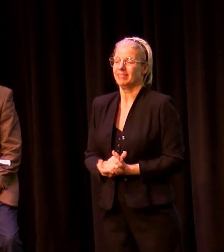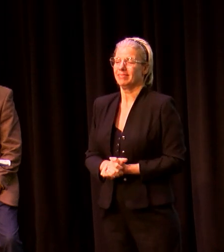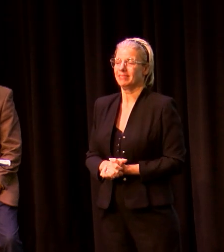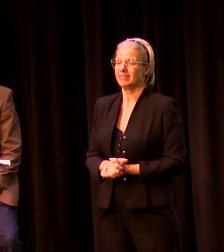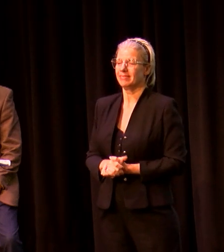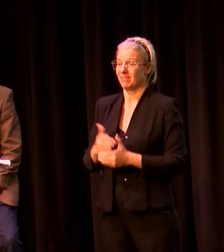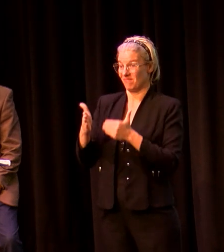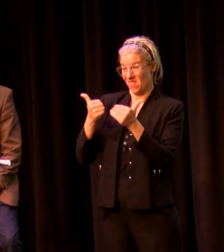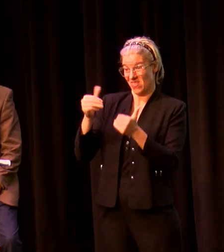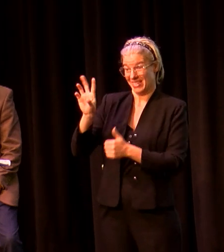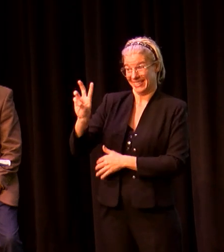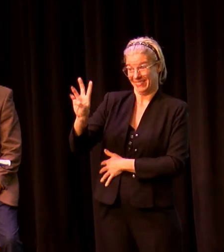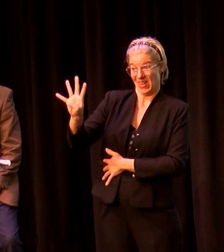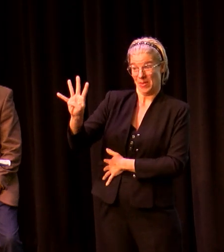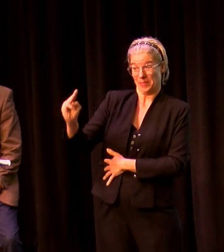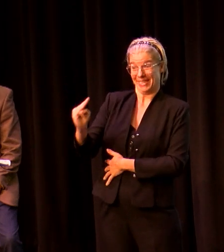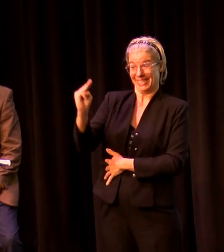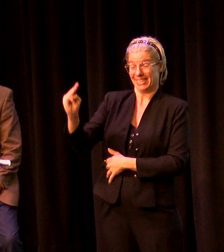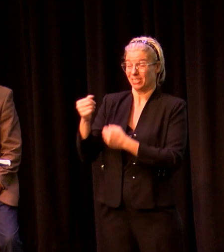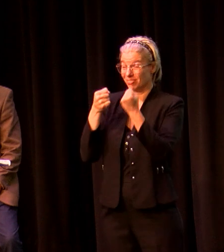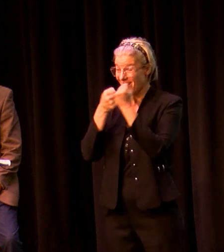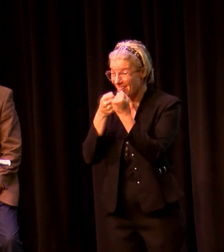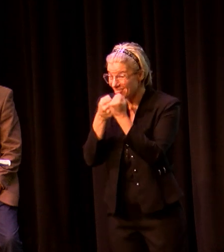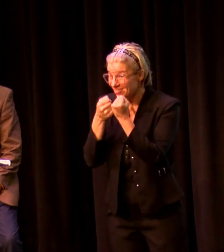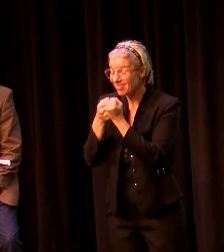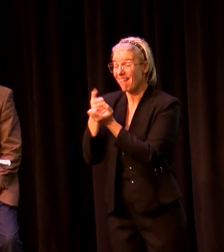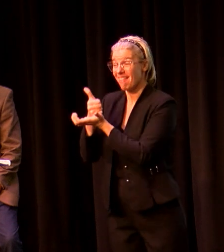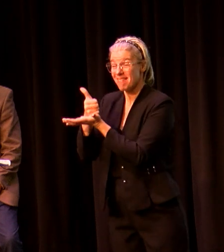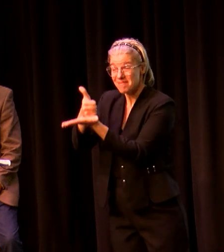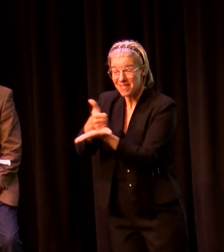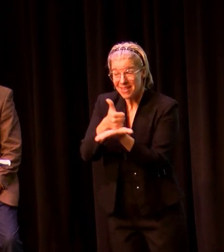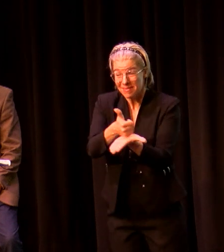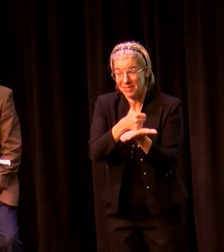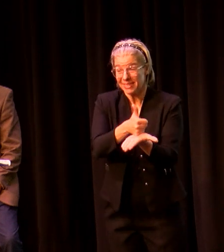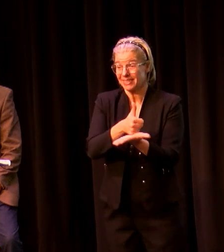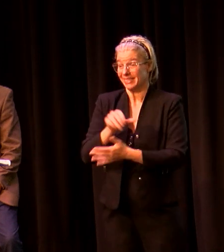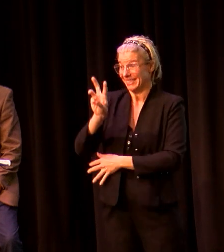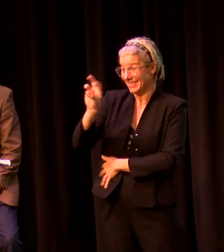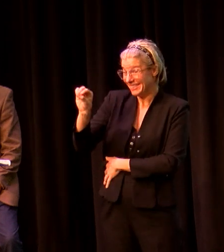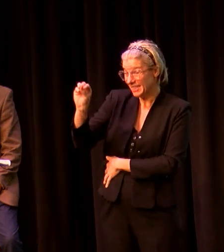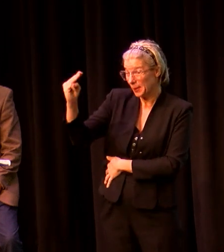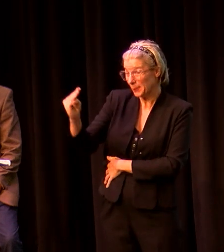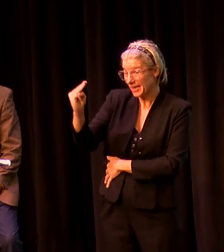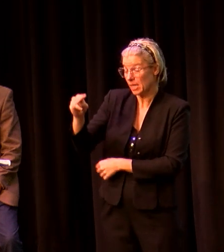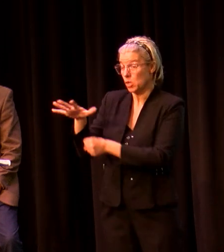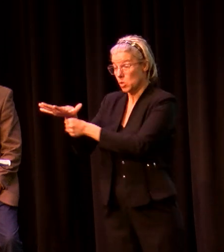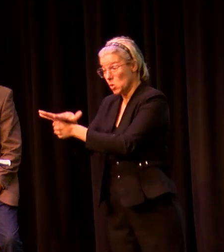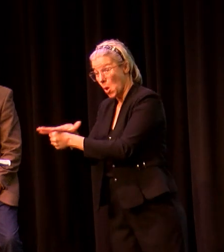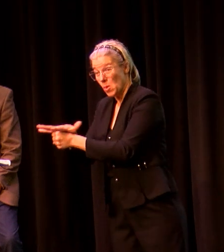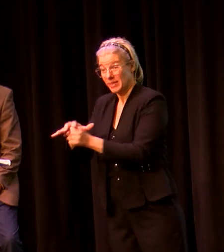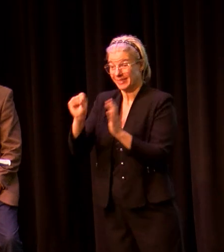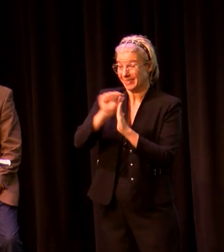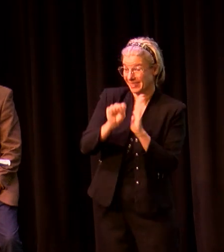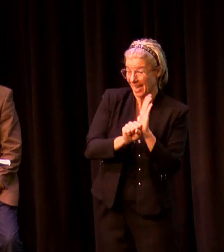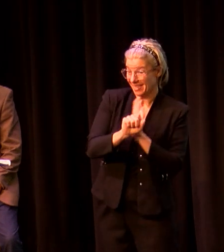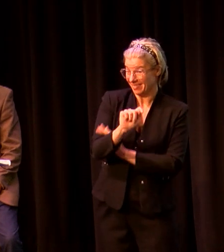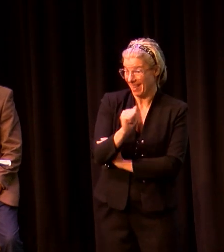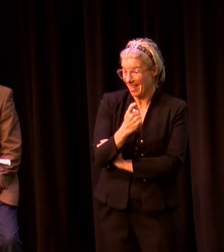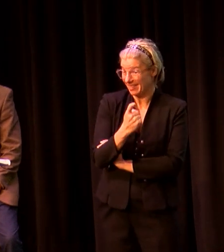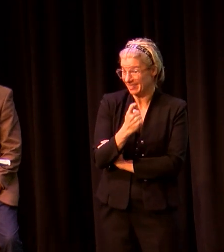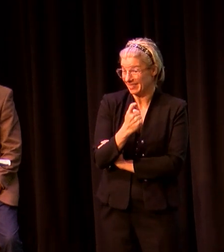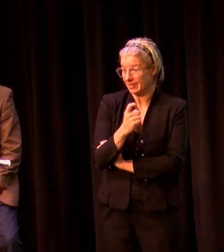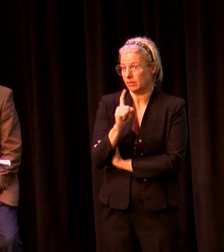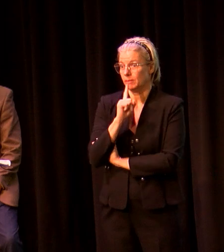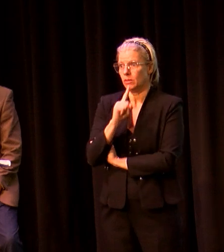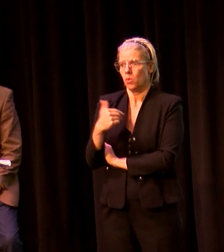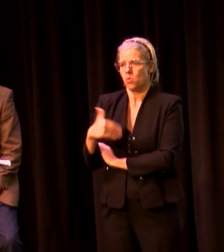that are sustained or supported, and $60 million in local and state tax revenue. So it's an investment that